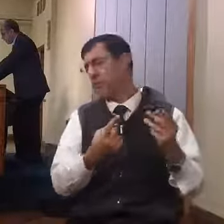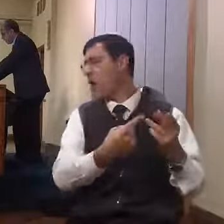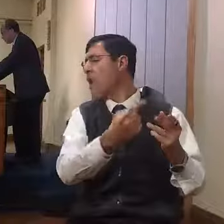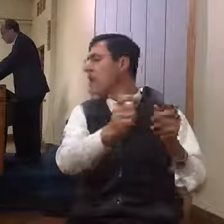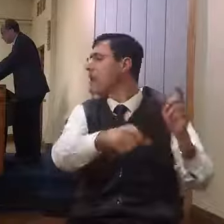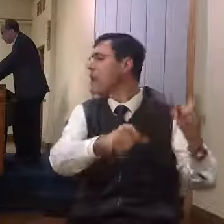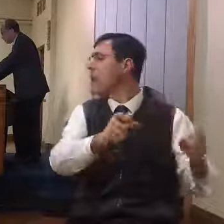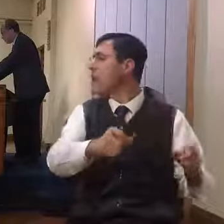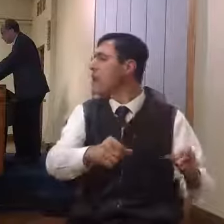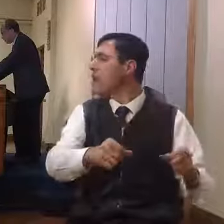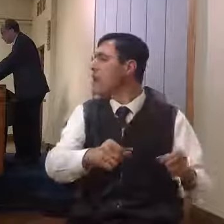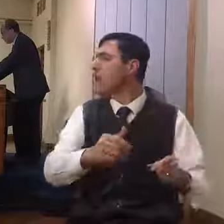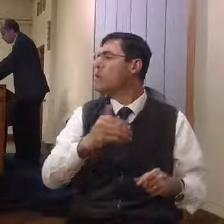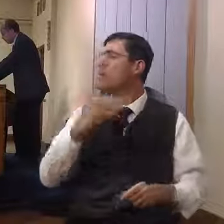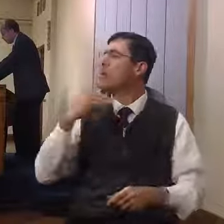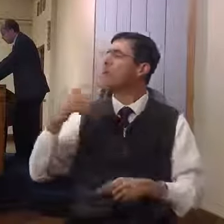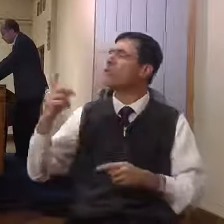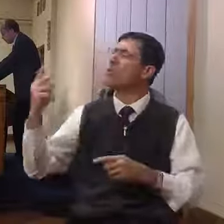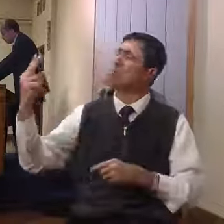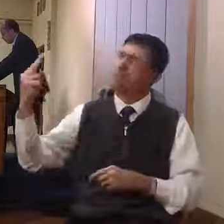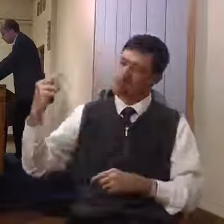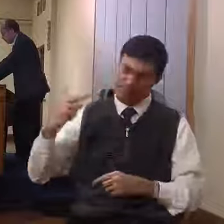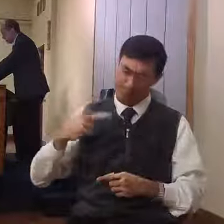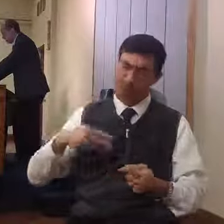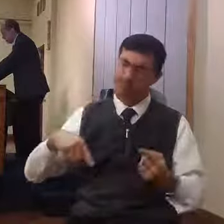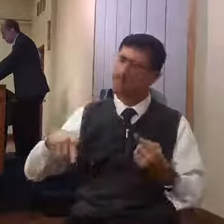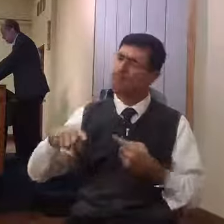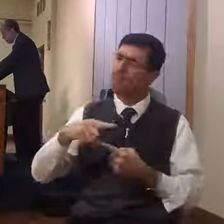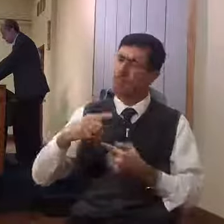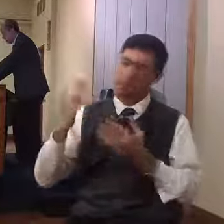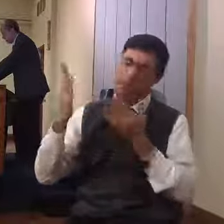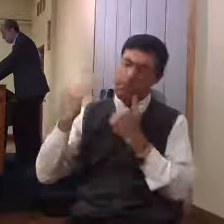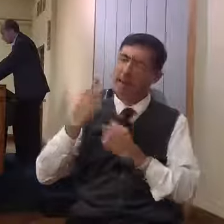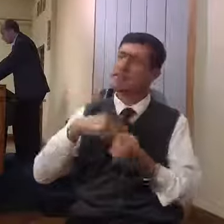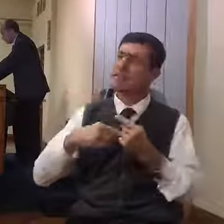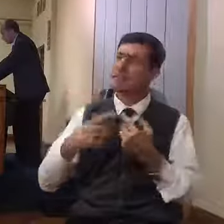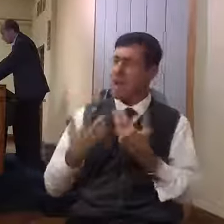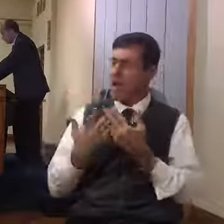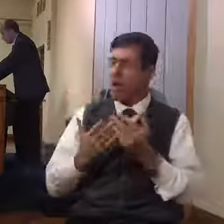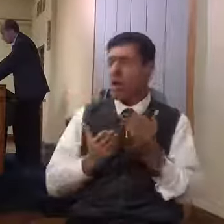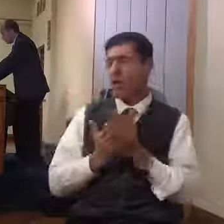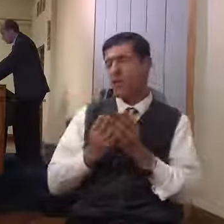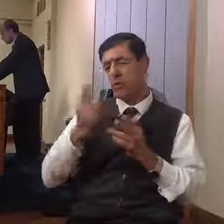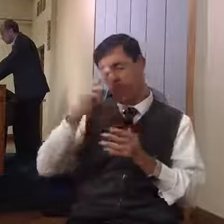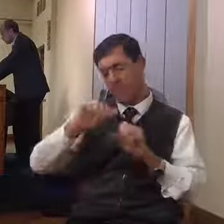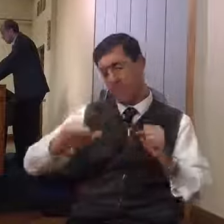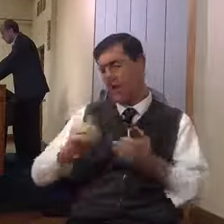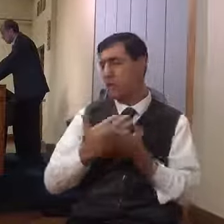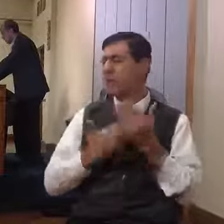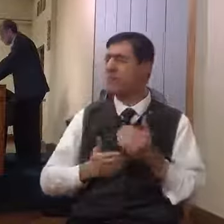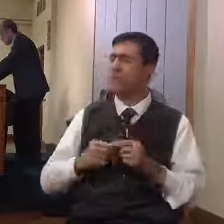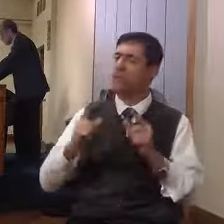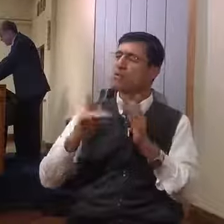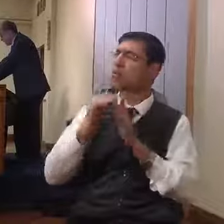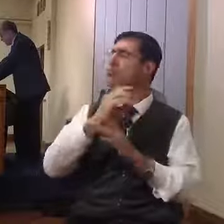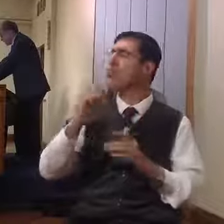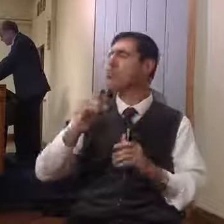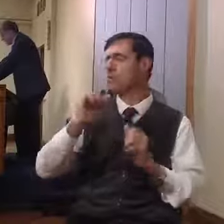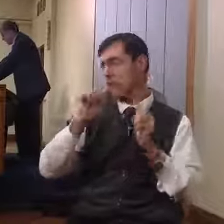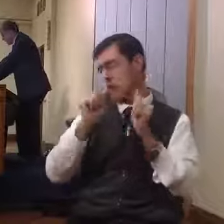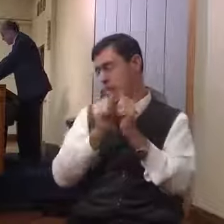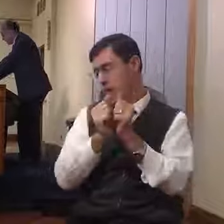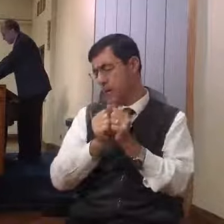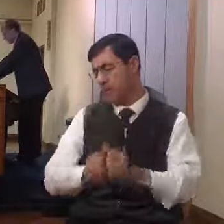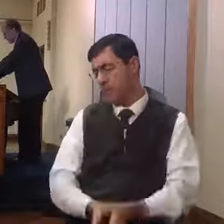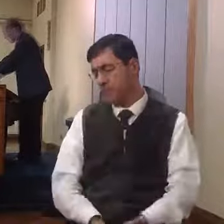O Lord, look upon us and bless us together. In the name of our Savior, the Lord Jesus Christ. Amen.